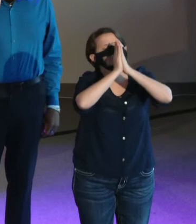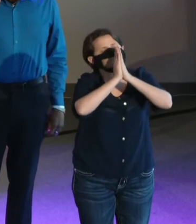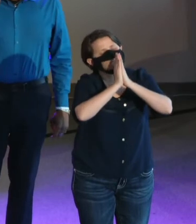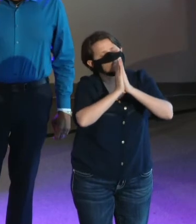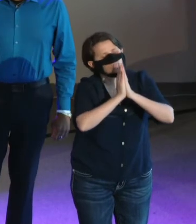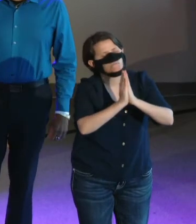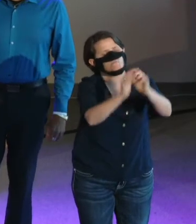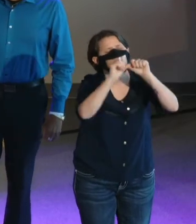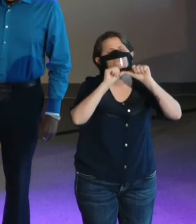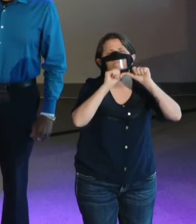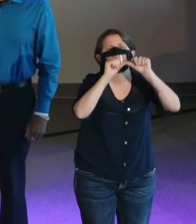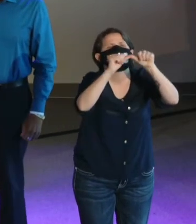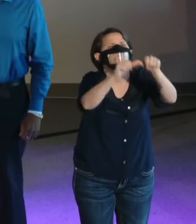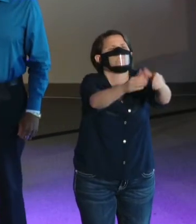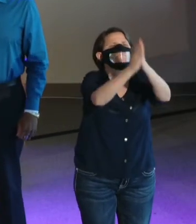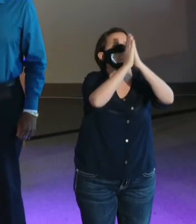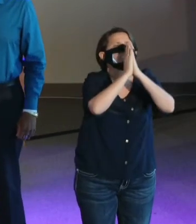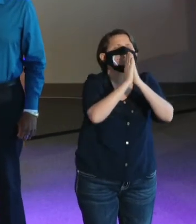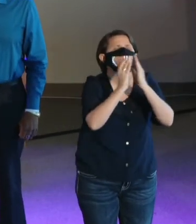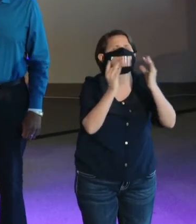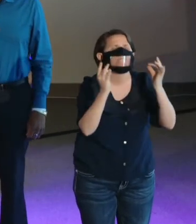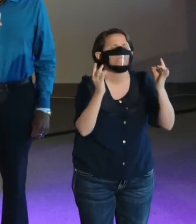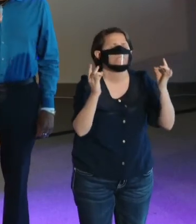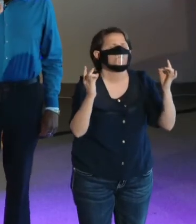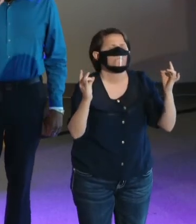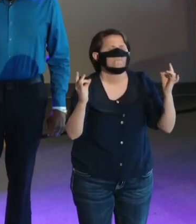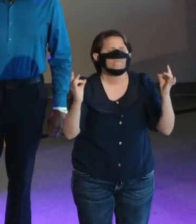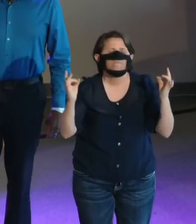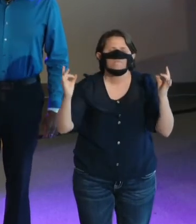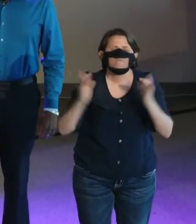Pray. I'm gonna keep on praying.